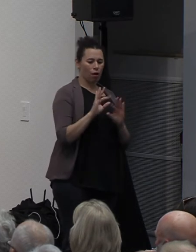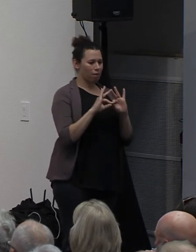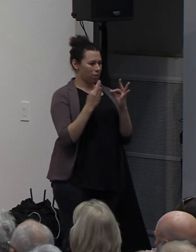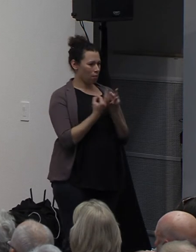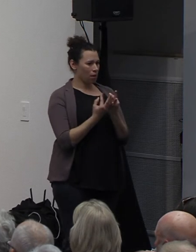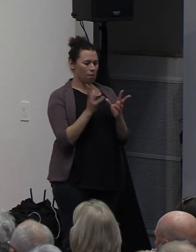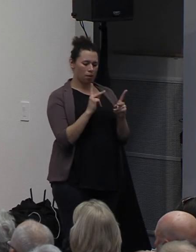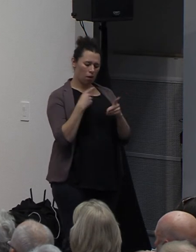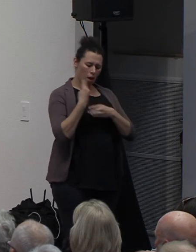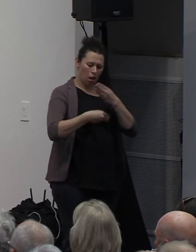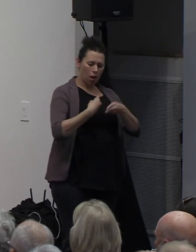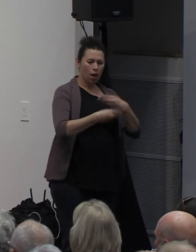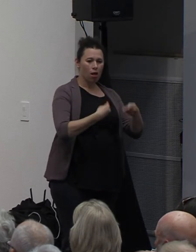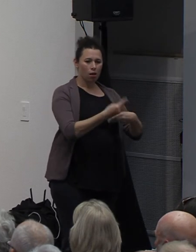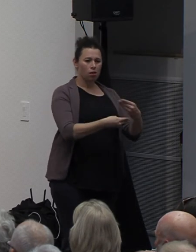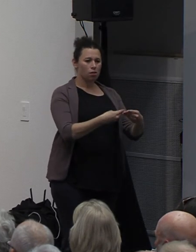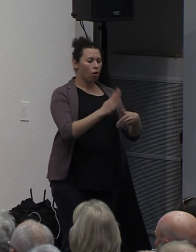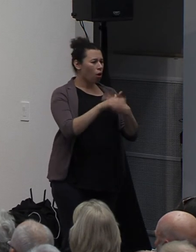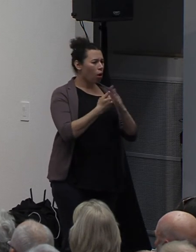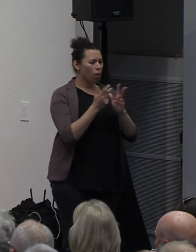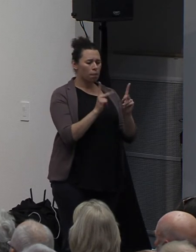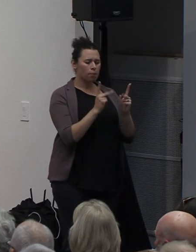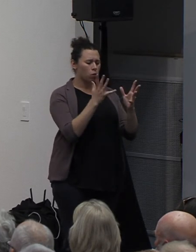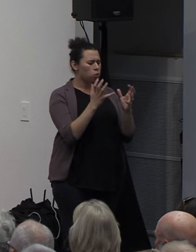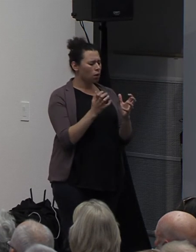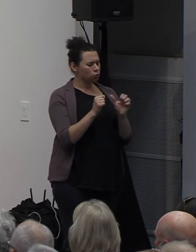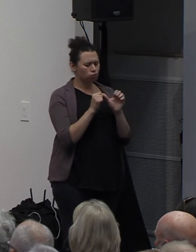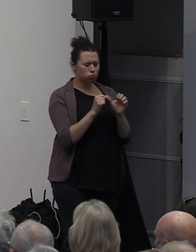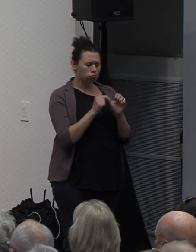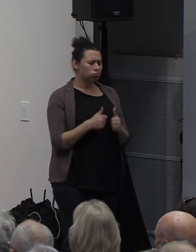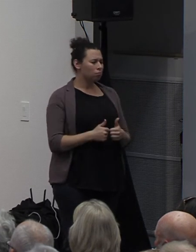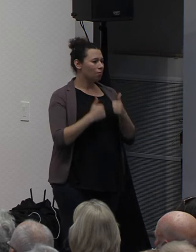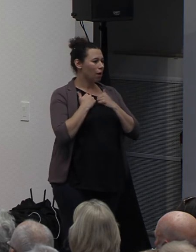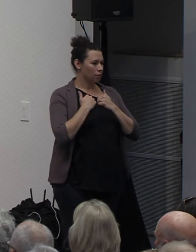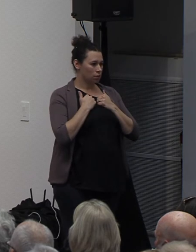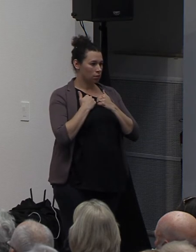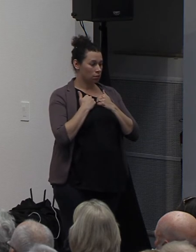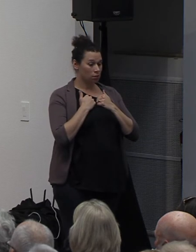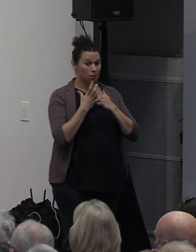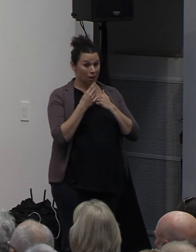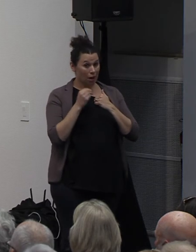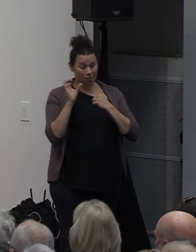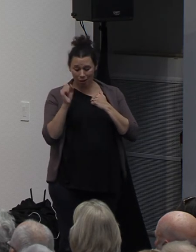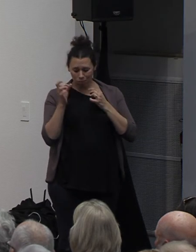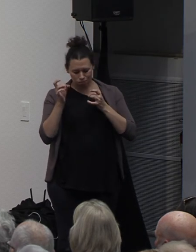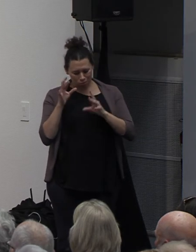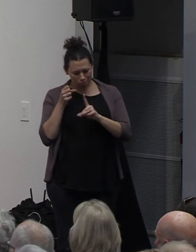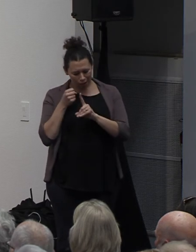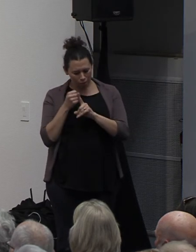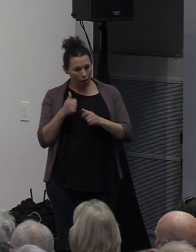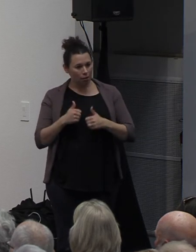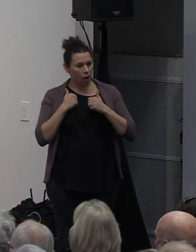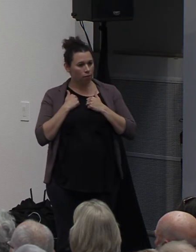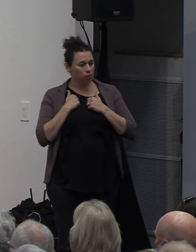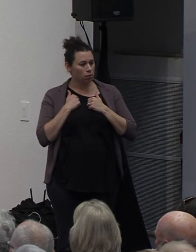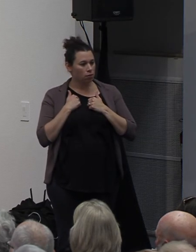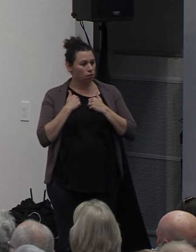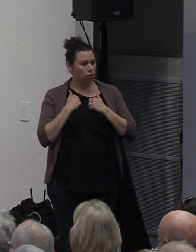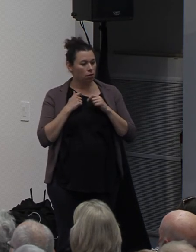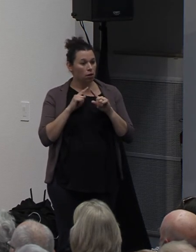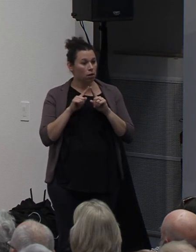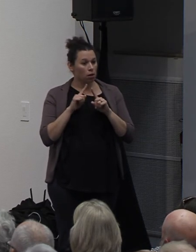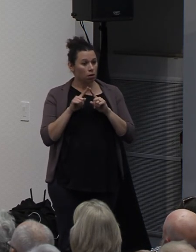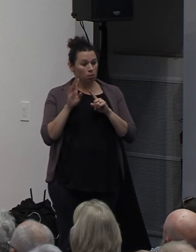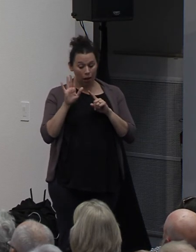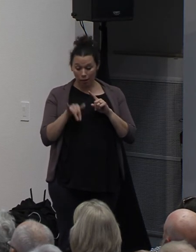wonder that is life. And yet, despite the calamity and its impact on our lives, it is not where life begins and